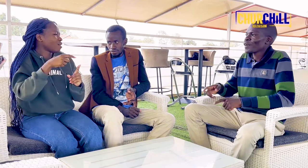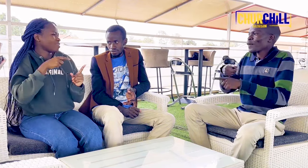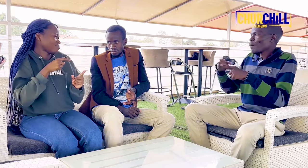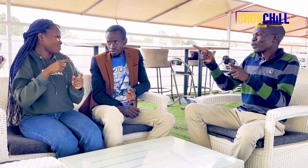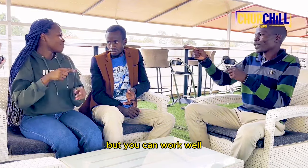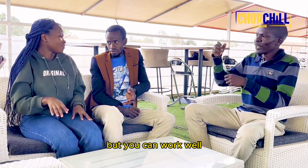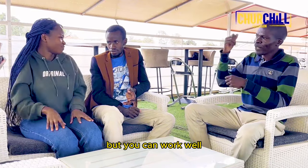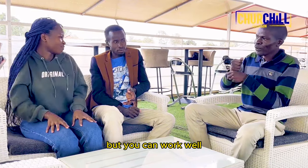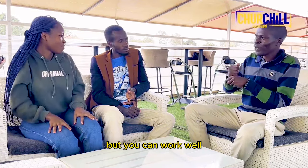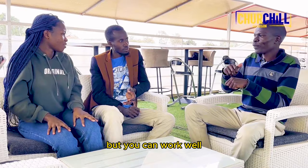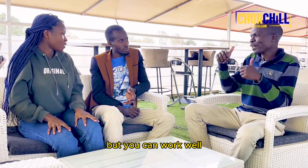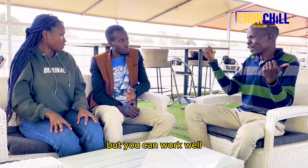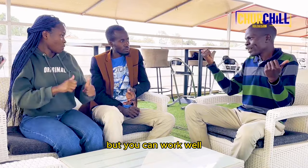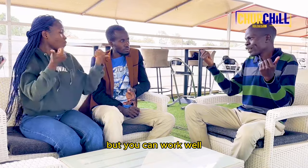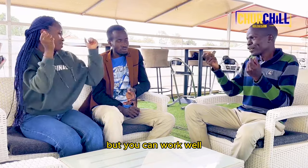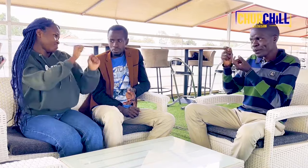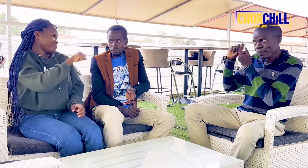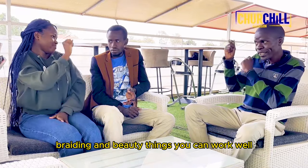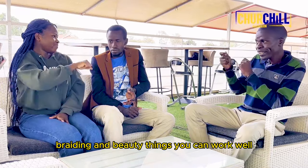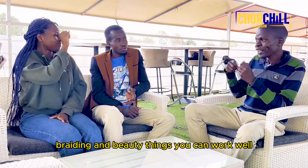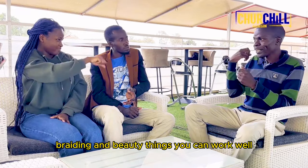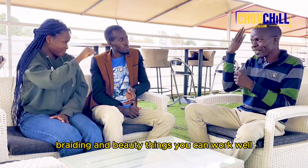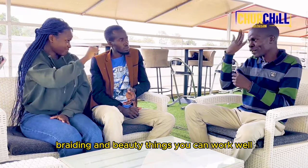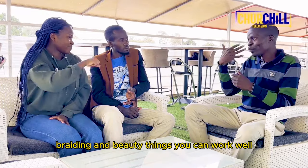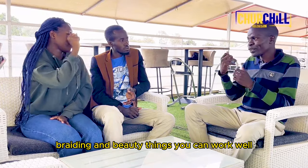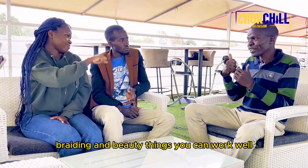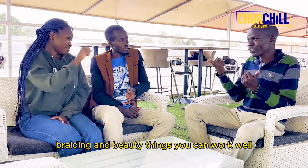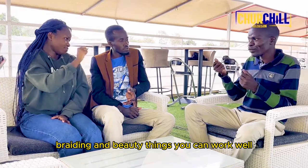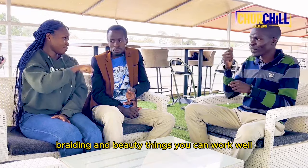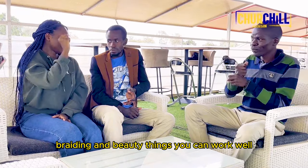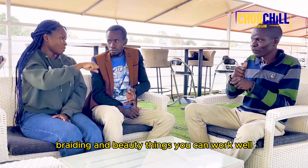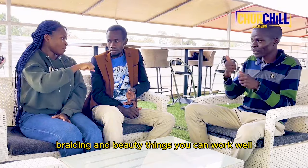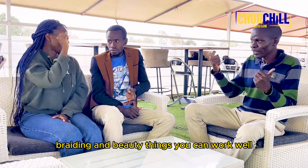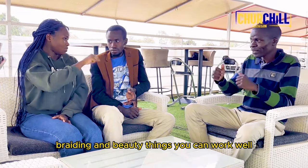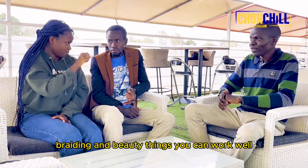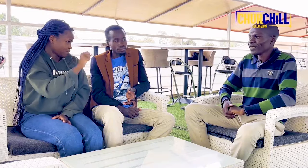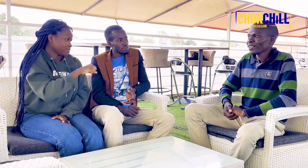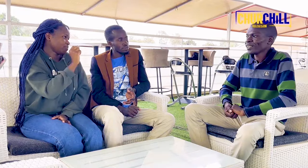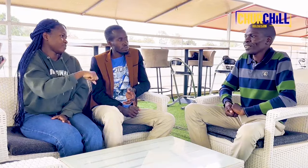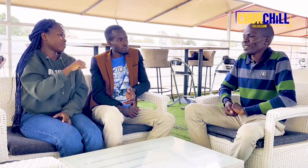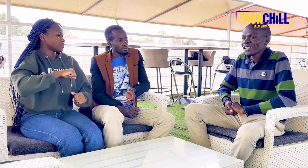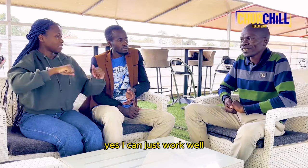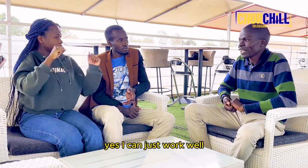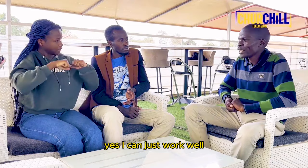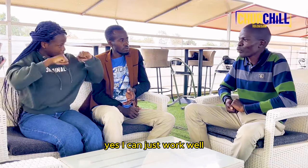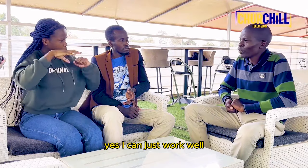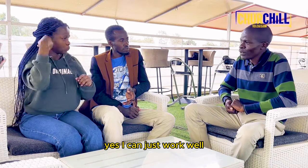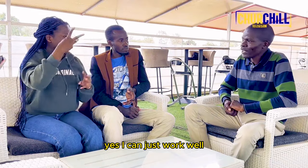But you can work well. Braiding and beauty things, you can work well. Yes, I can just work well.